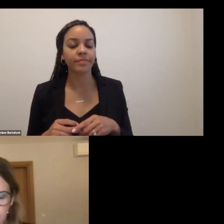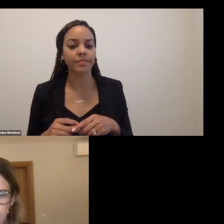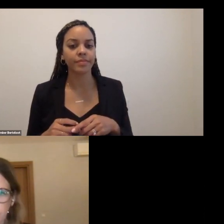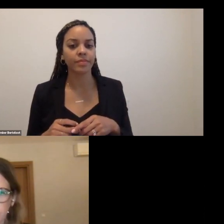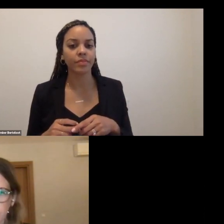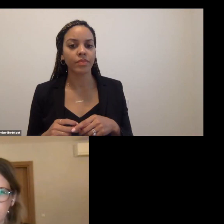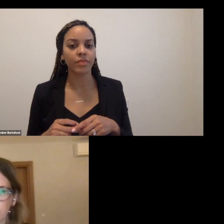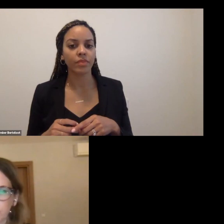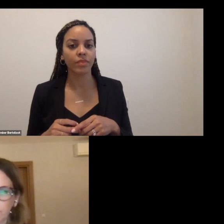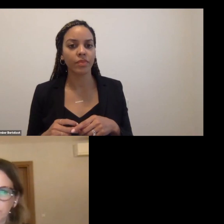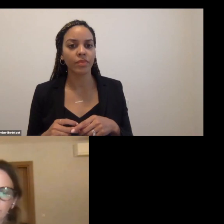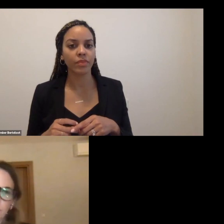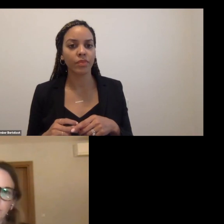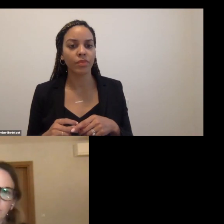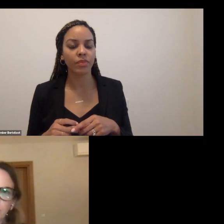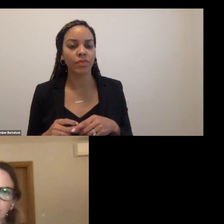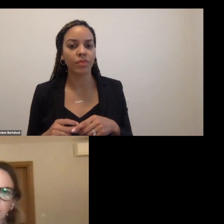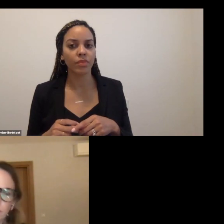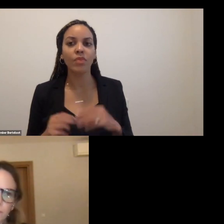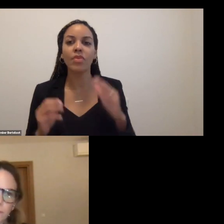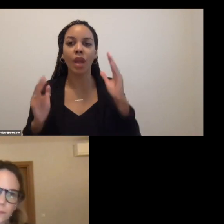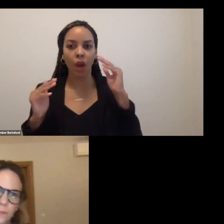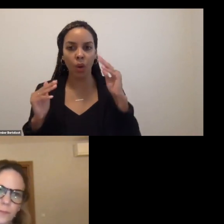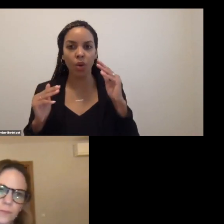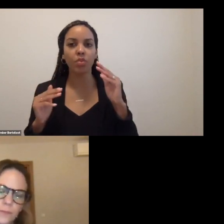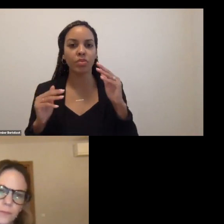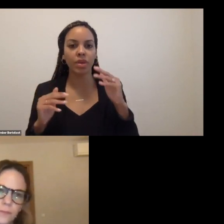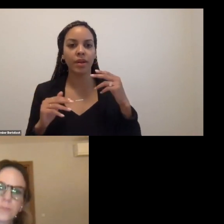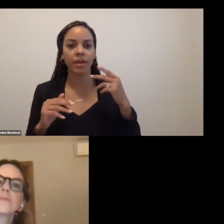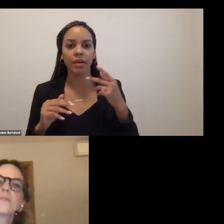start for a more equal